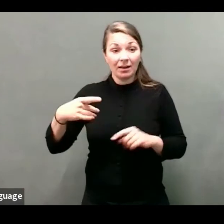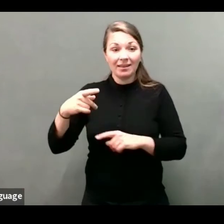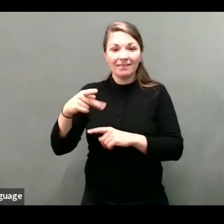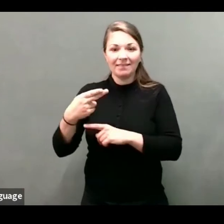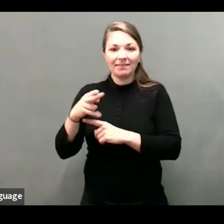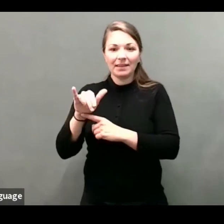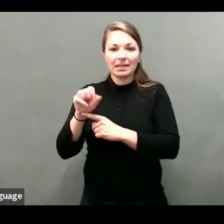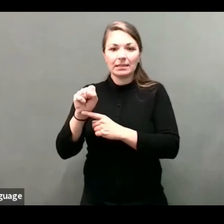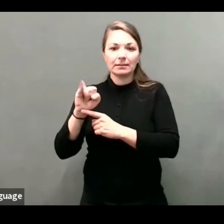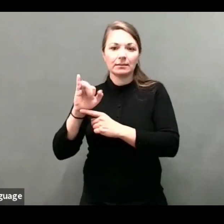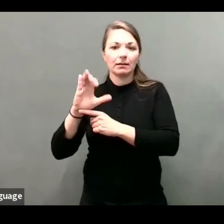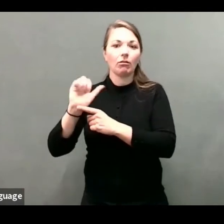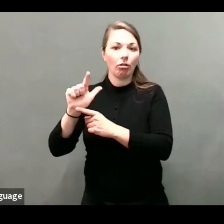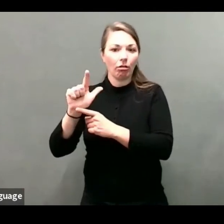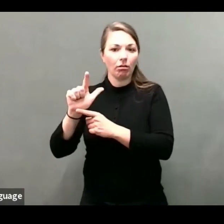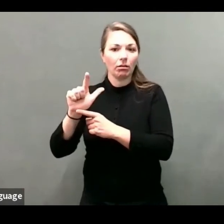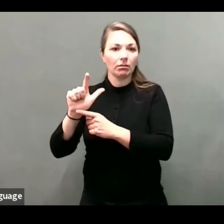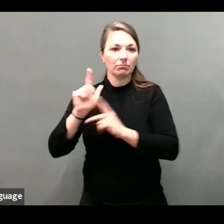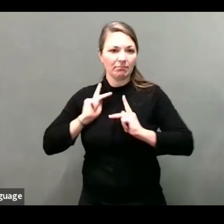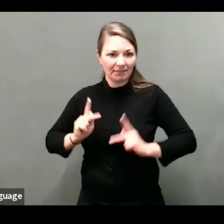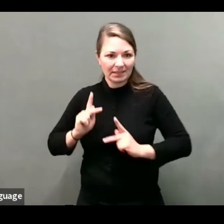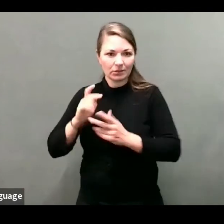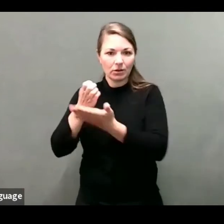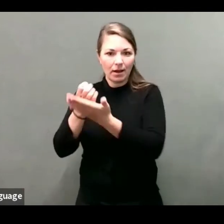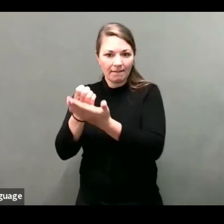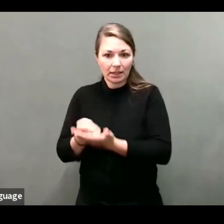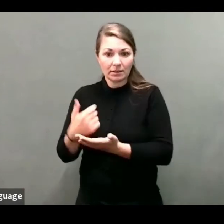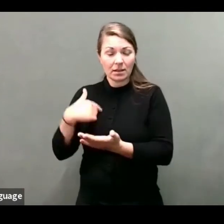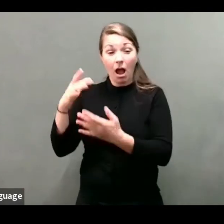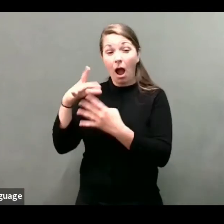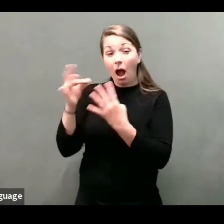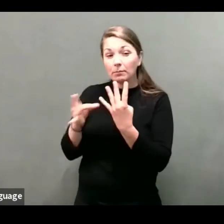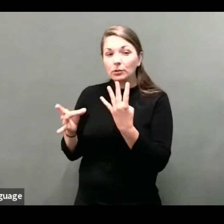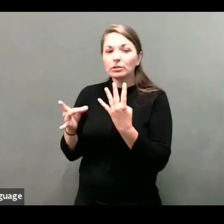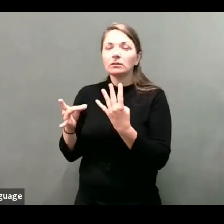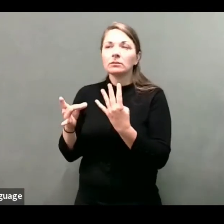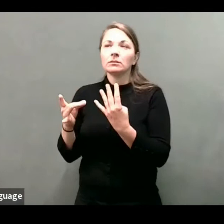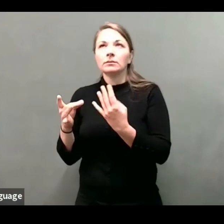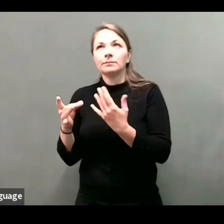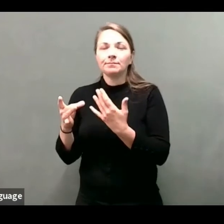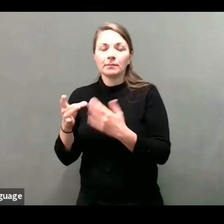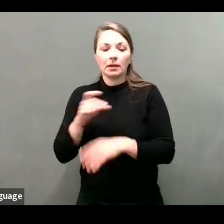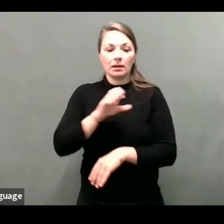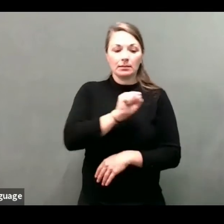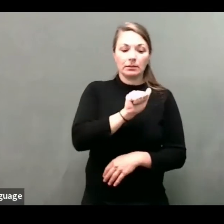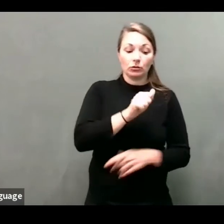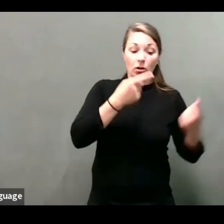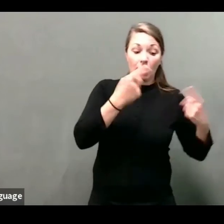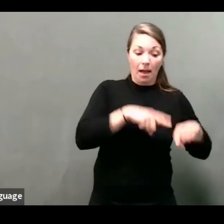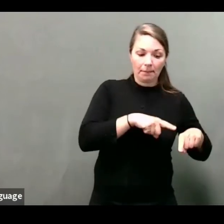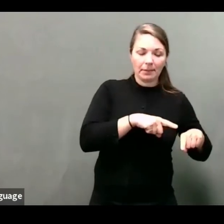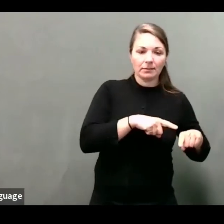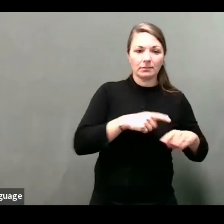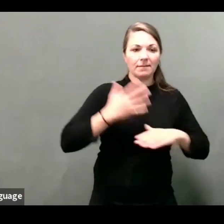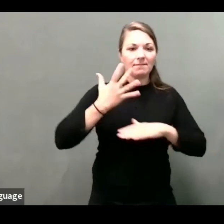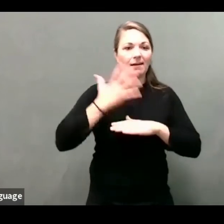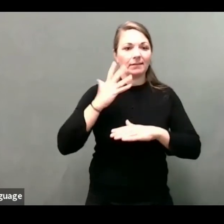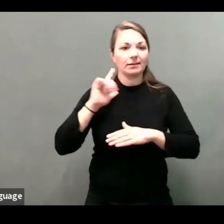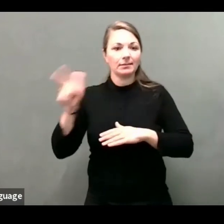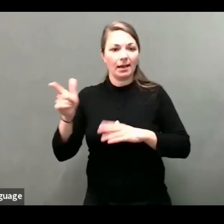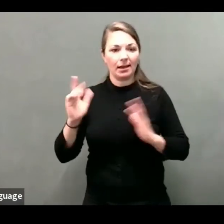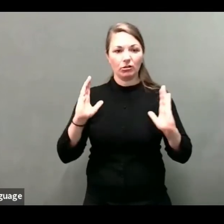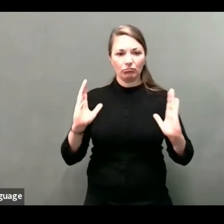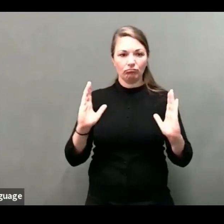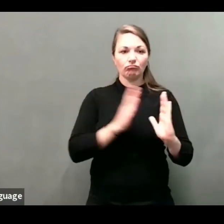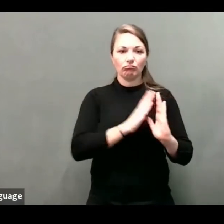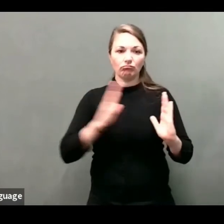evidence is an option for patients within about 5 days of the assault. Ultimately,